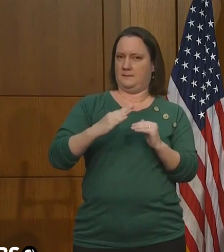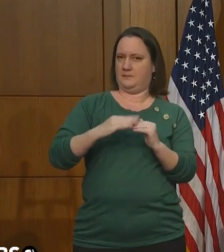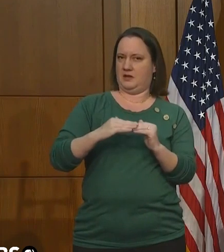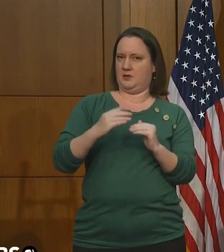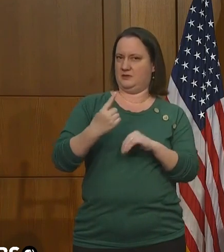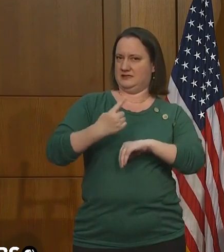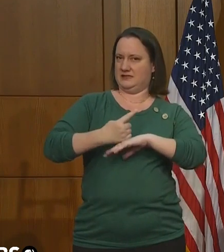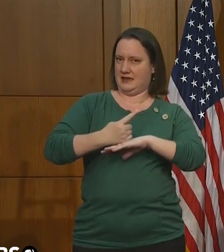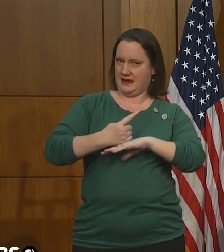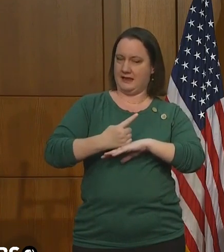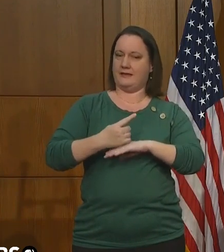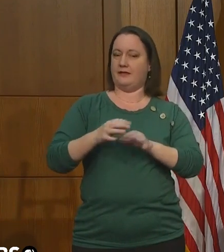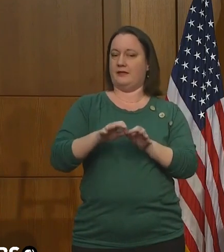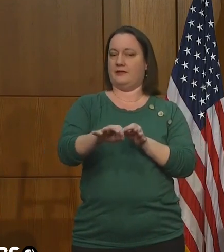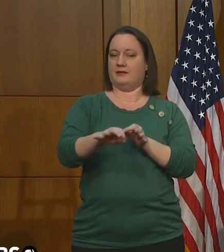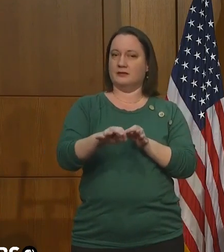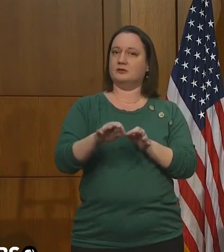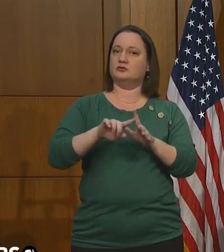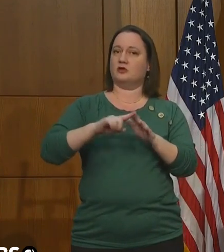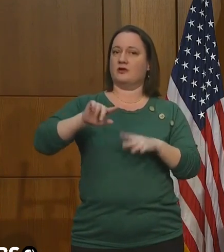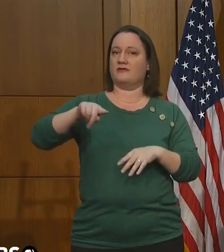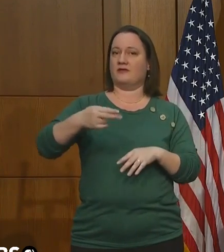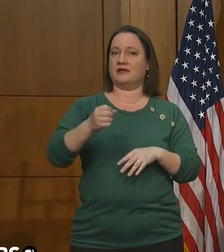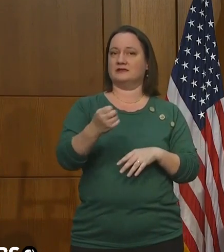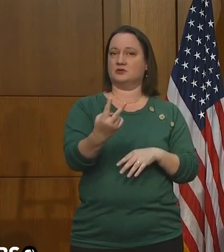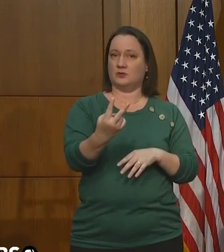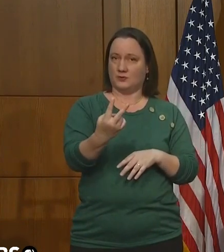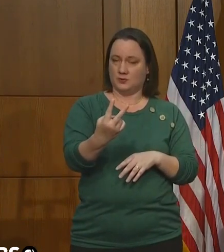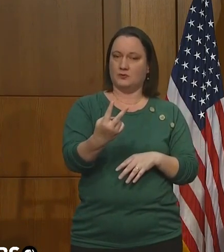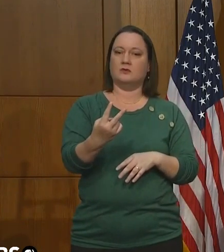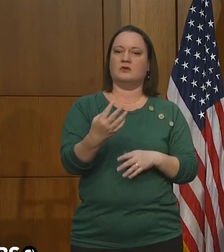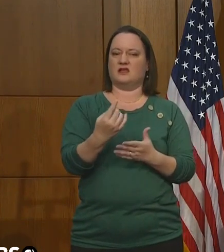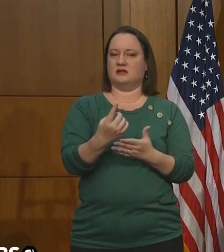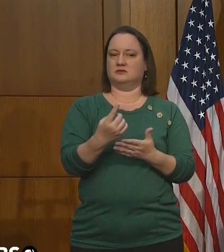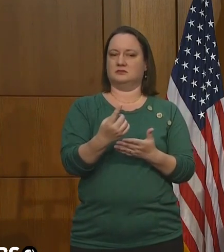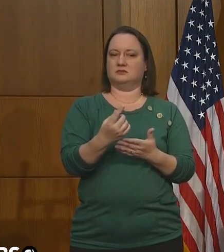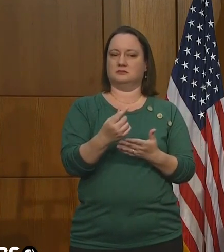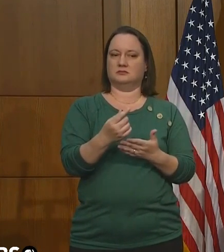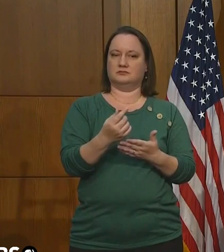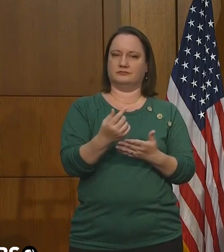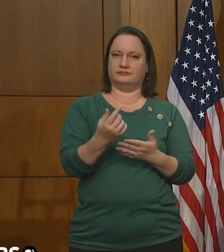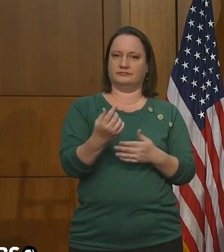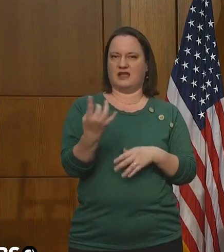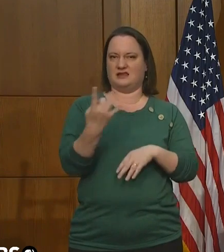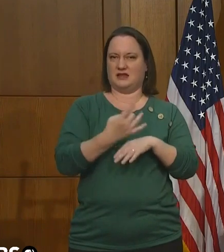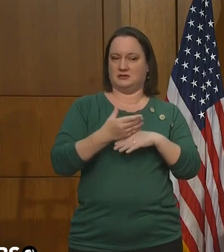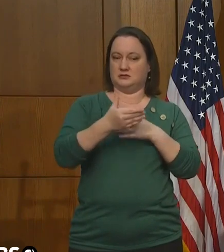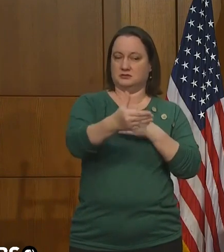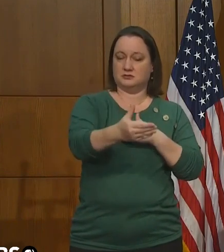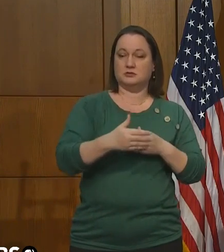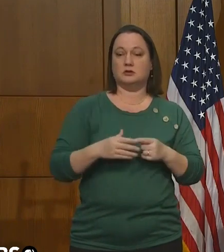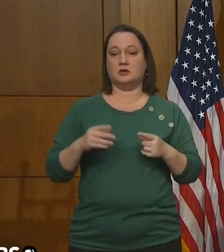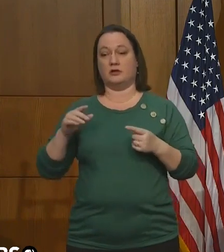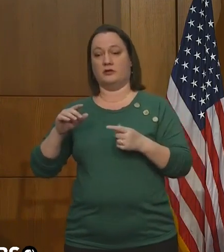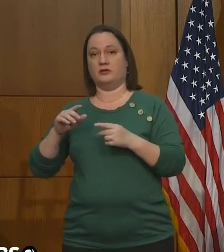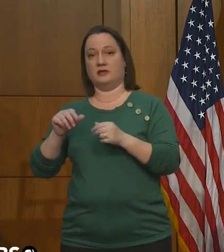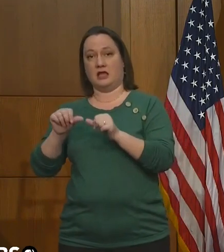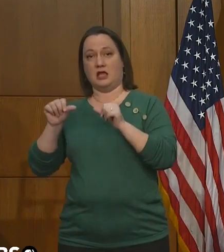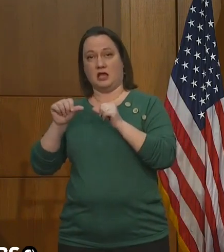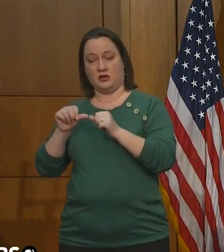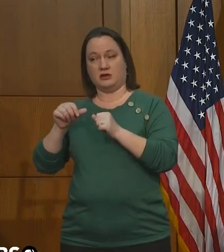tomorrow, will the three regions that chose not to enter phase one until tomorrow, will they have to wait? And we'll have